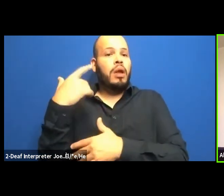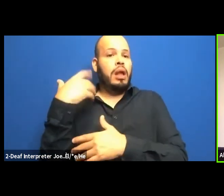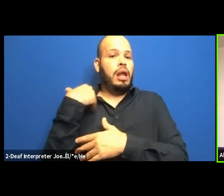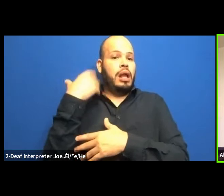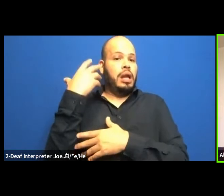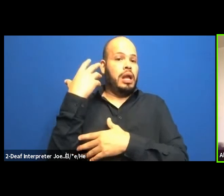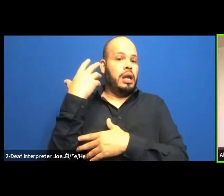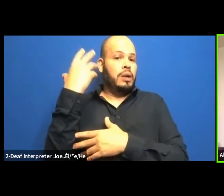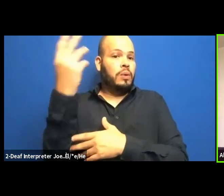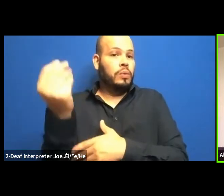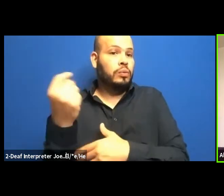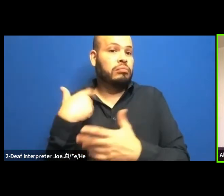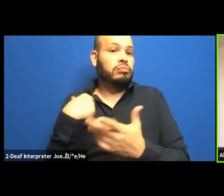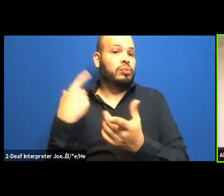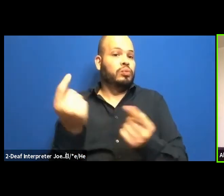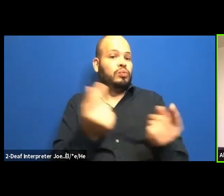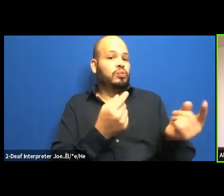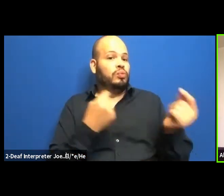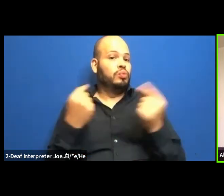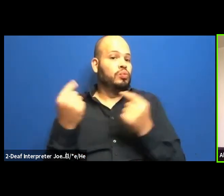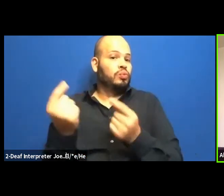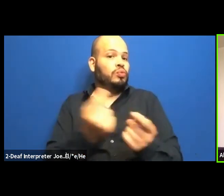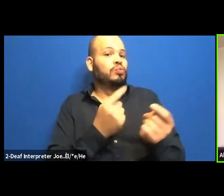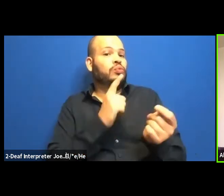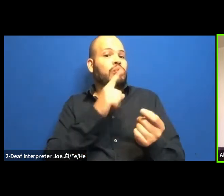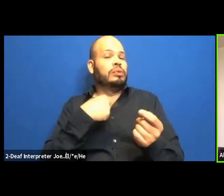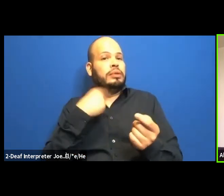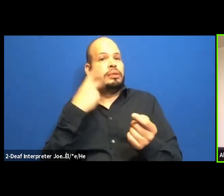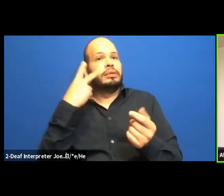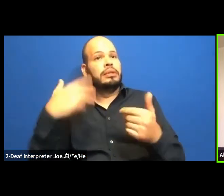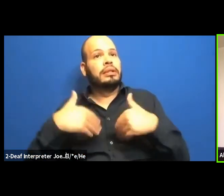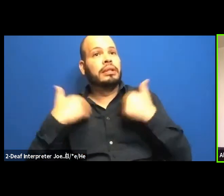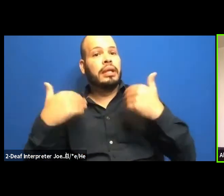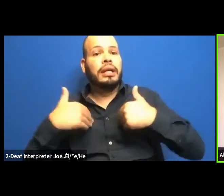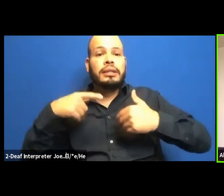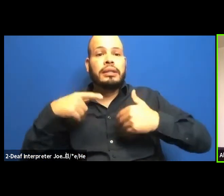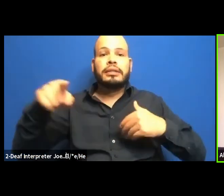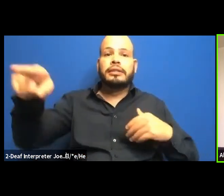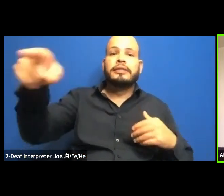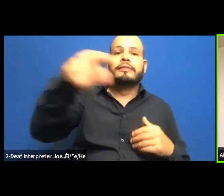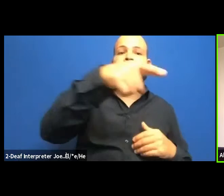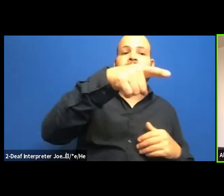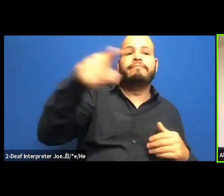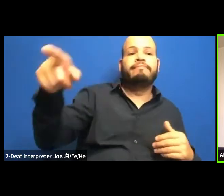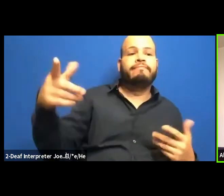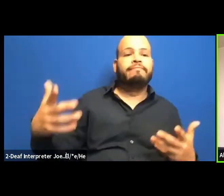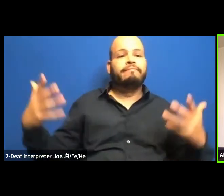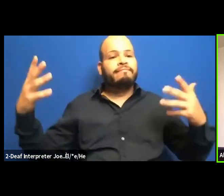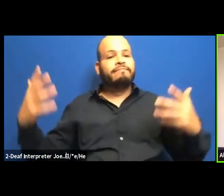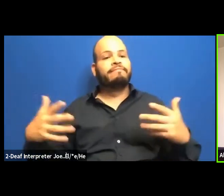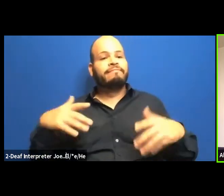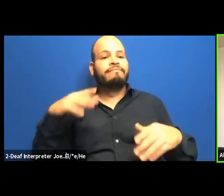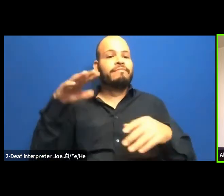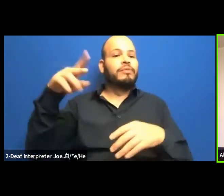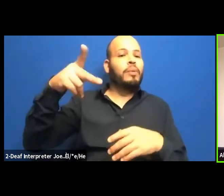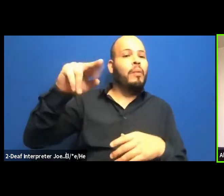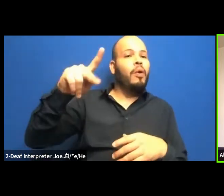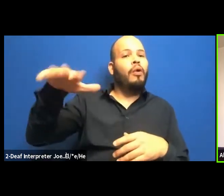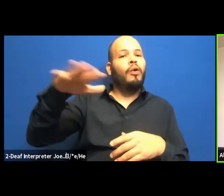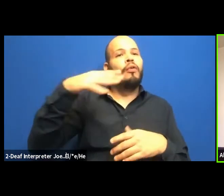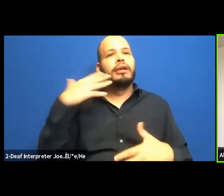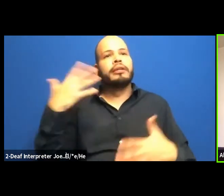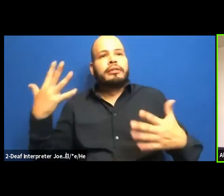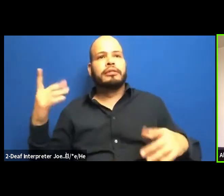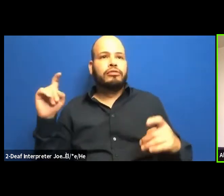who's, skipping school and stuff. And I understand, I ain't mess with school either. And in